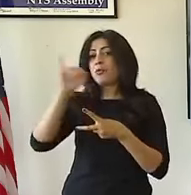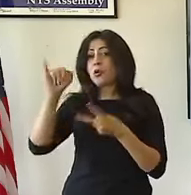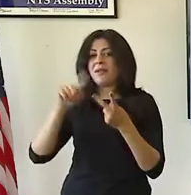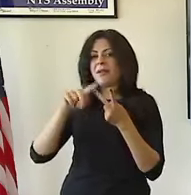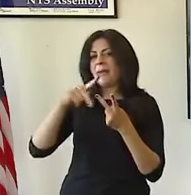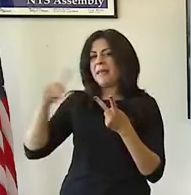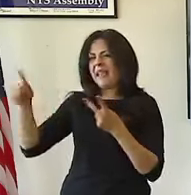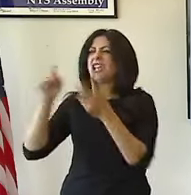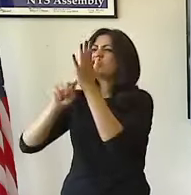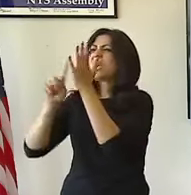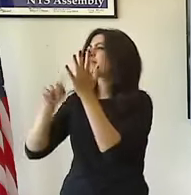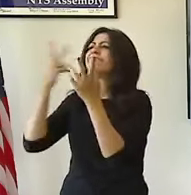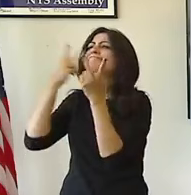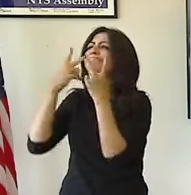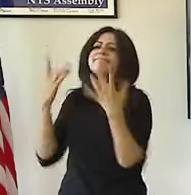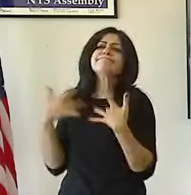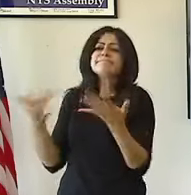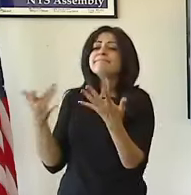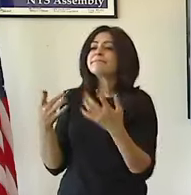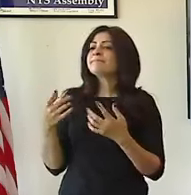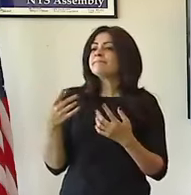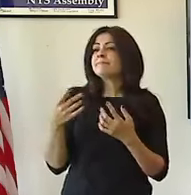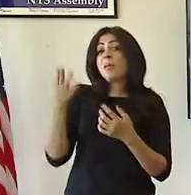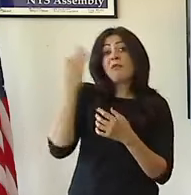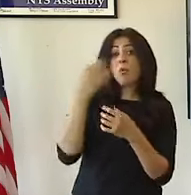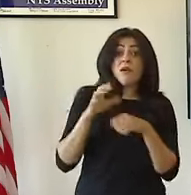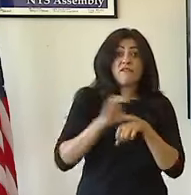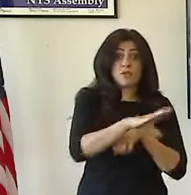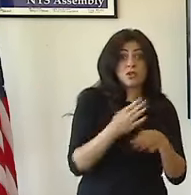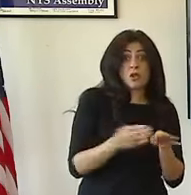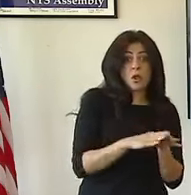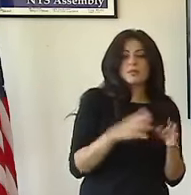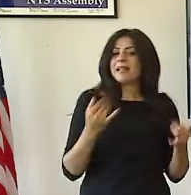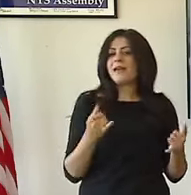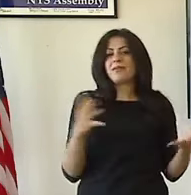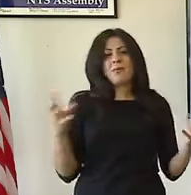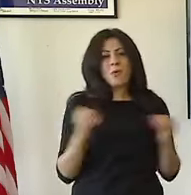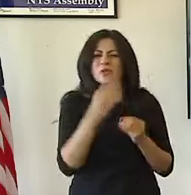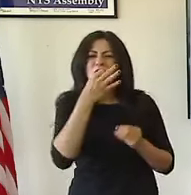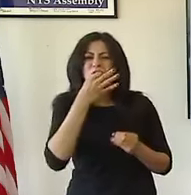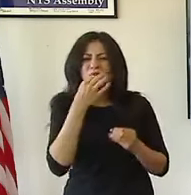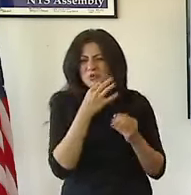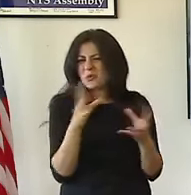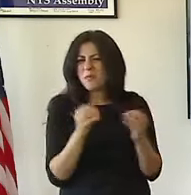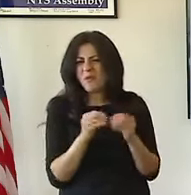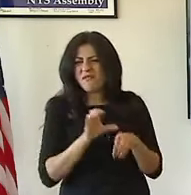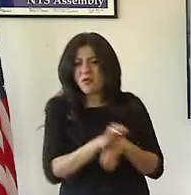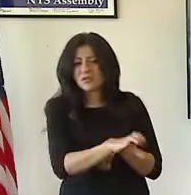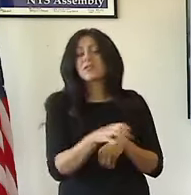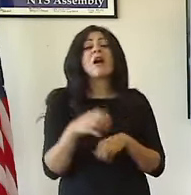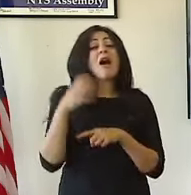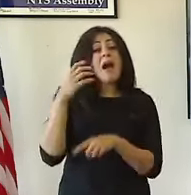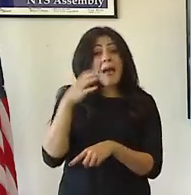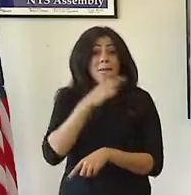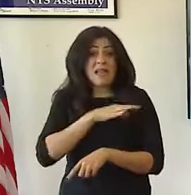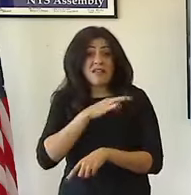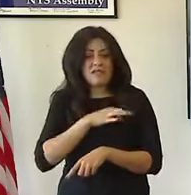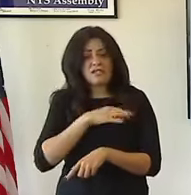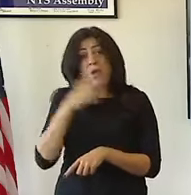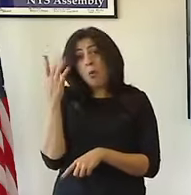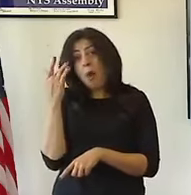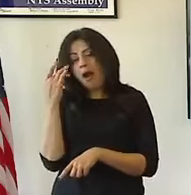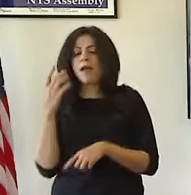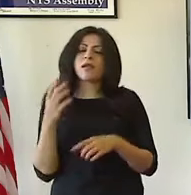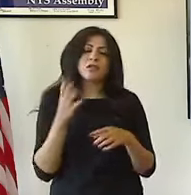closed, even though you're able to now open. Because again, the reason some of these benefits existed was because you were forced